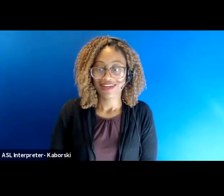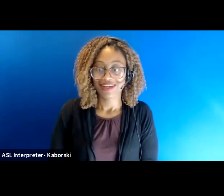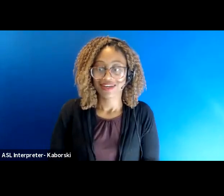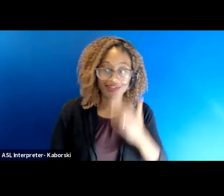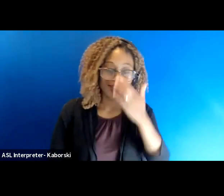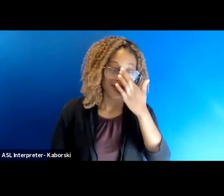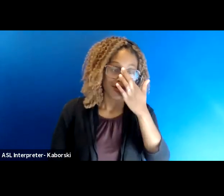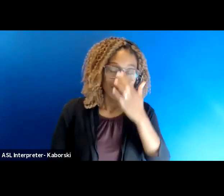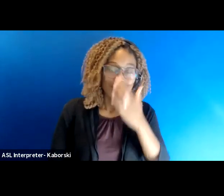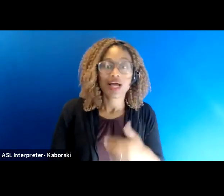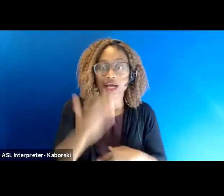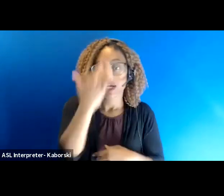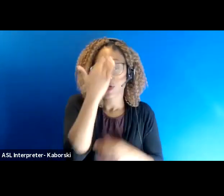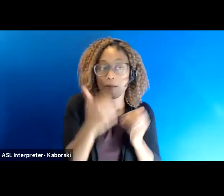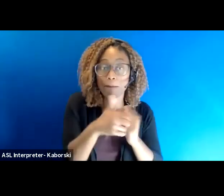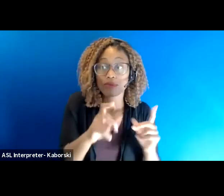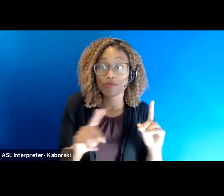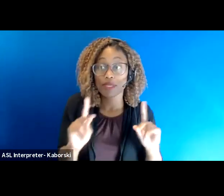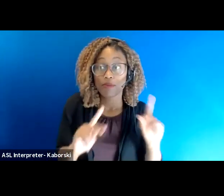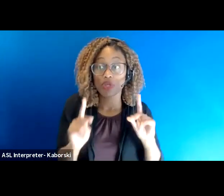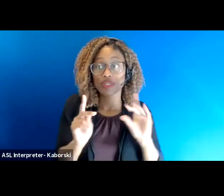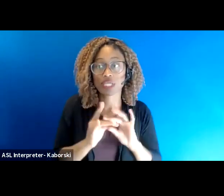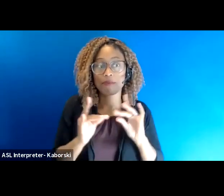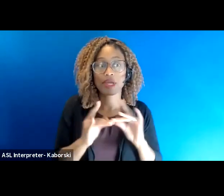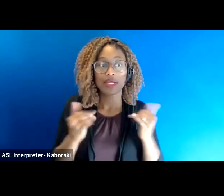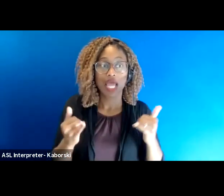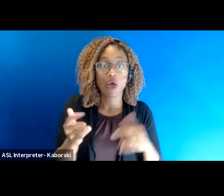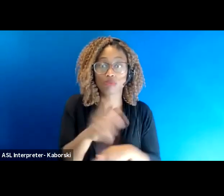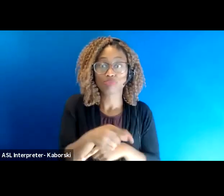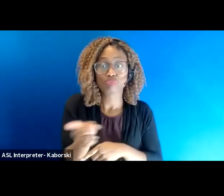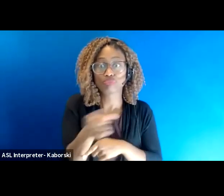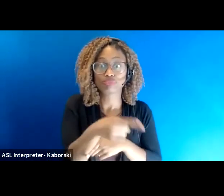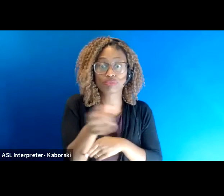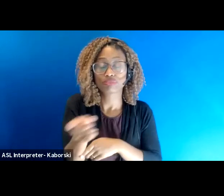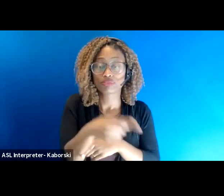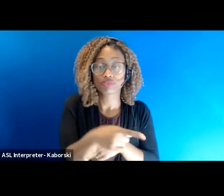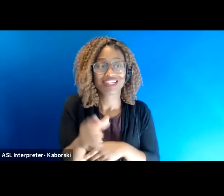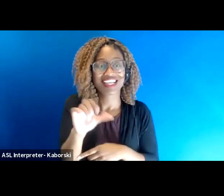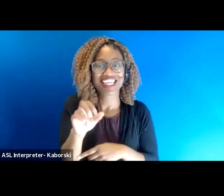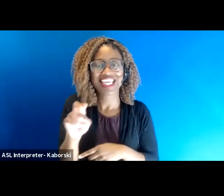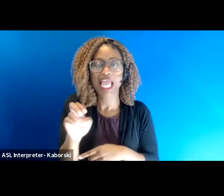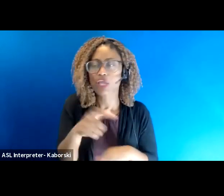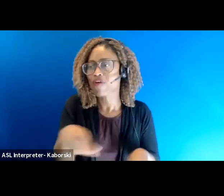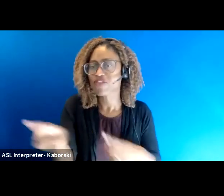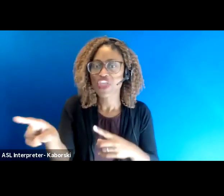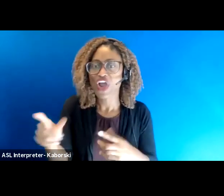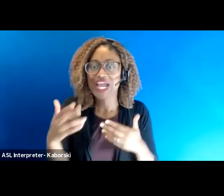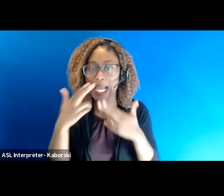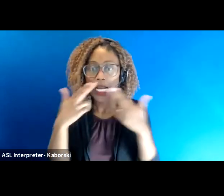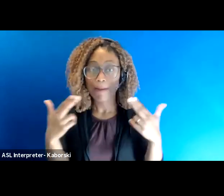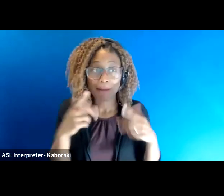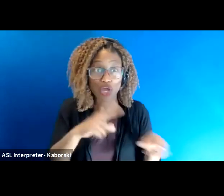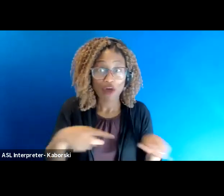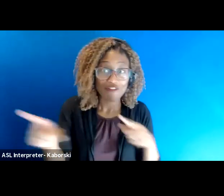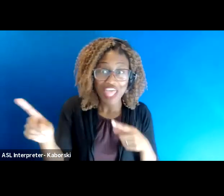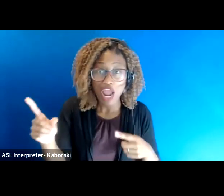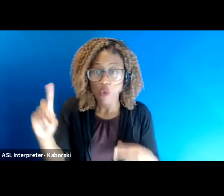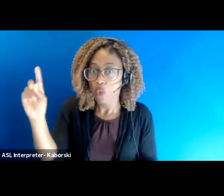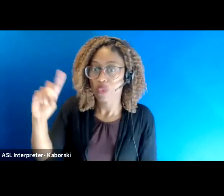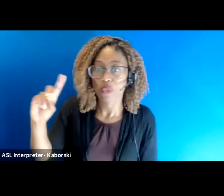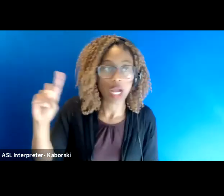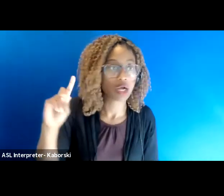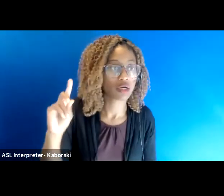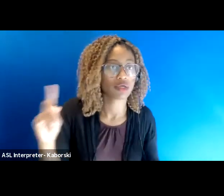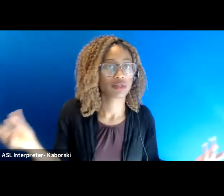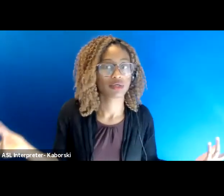most people have said that even now, even with a cane, go over there innocently. But go over there without knowing that, you know,